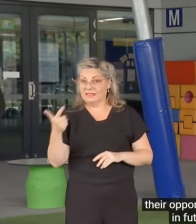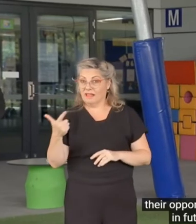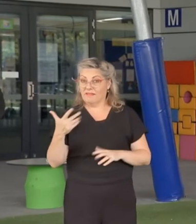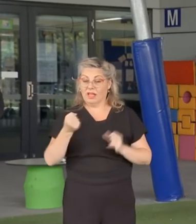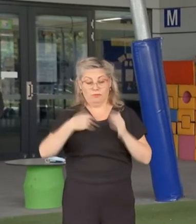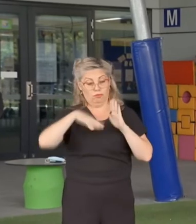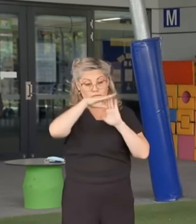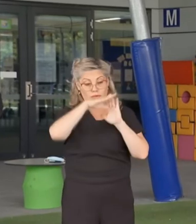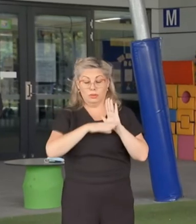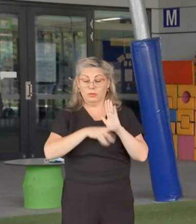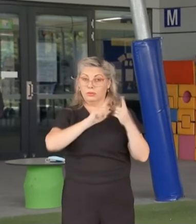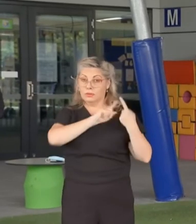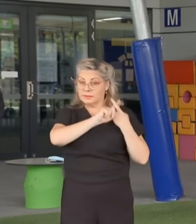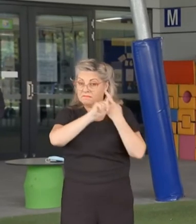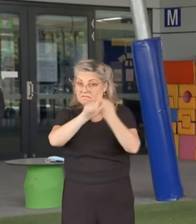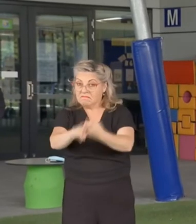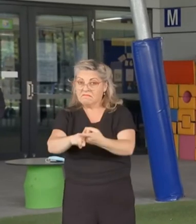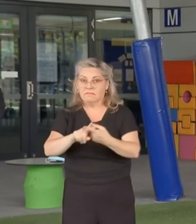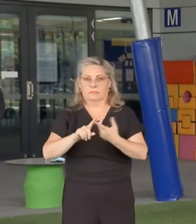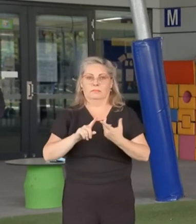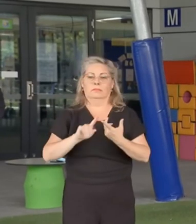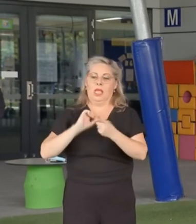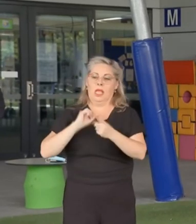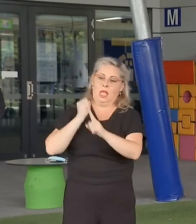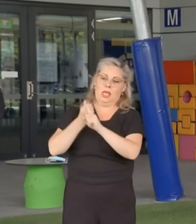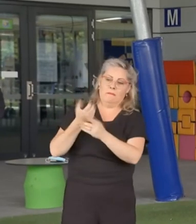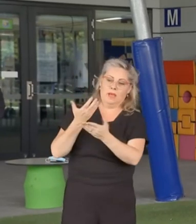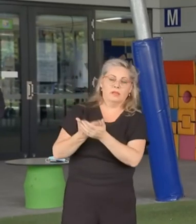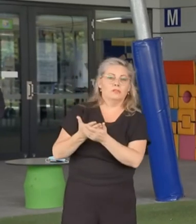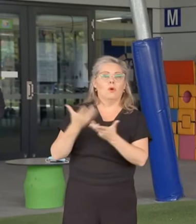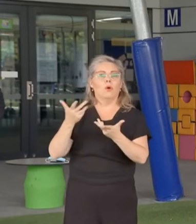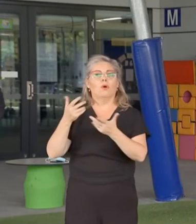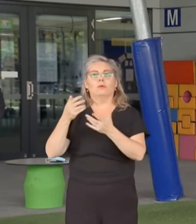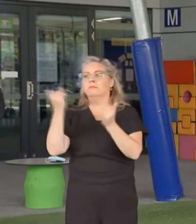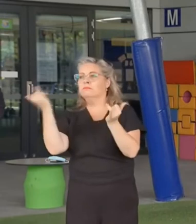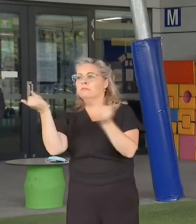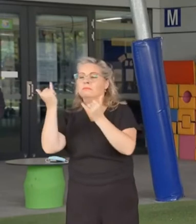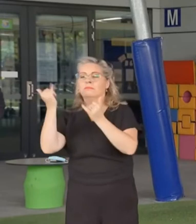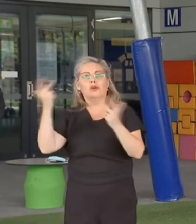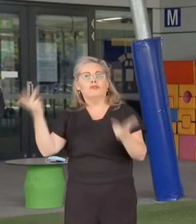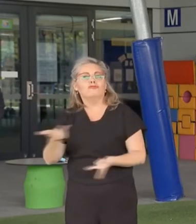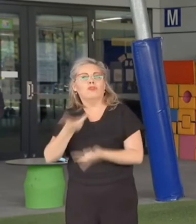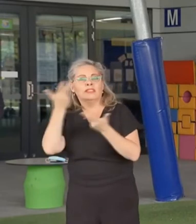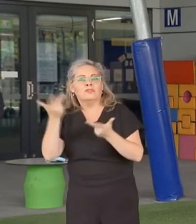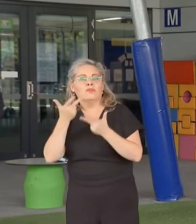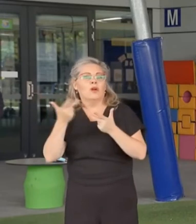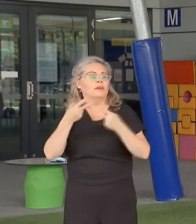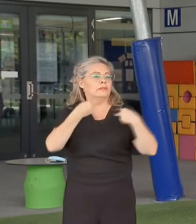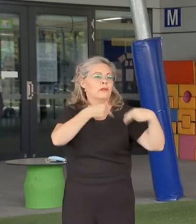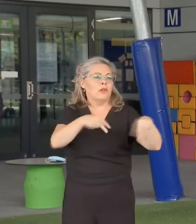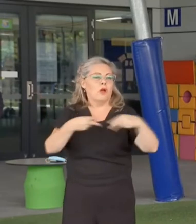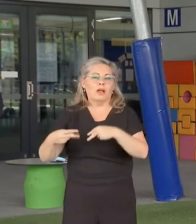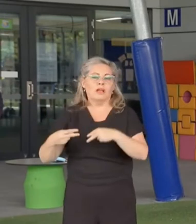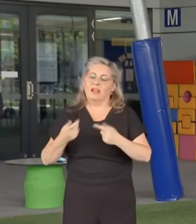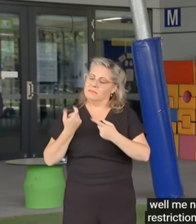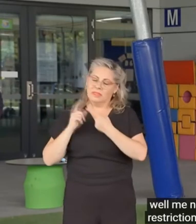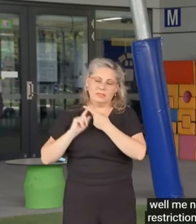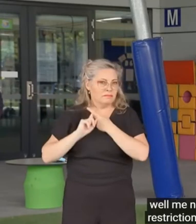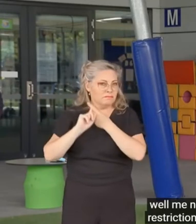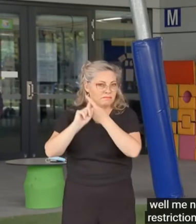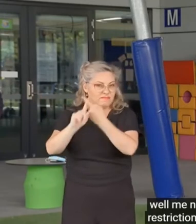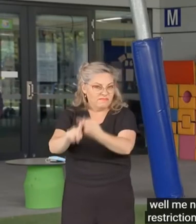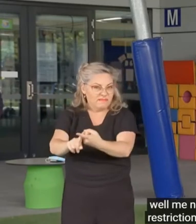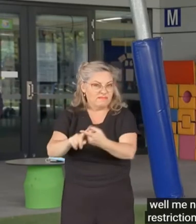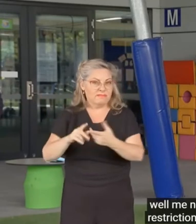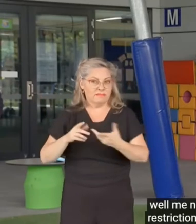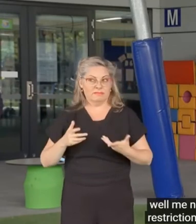industry. What are your plans there? Are we likely to see any lifting of restrictions anytime soon? Well, I mean, in terms of the restrictions